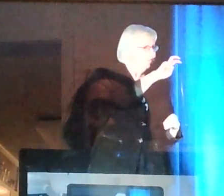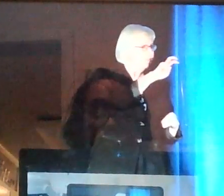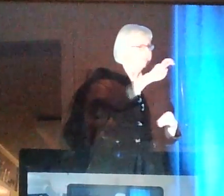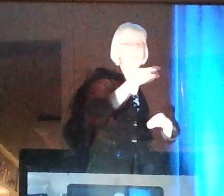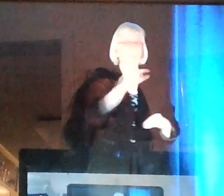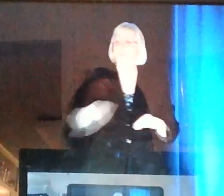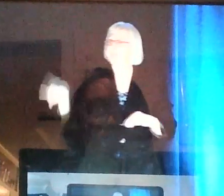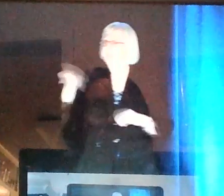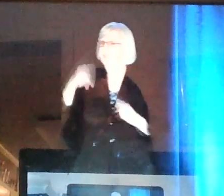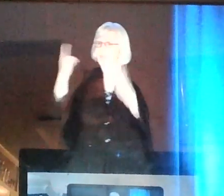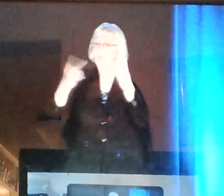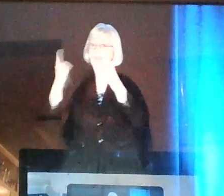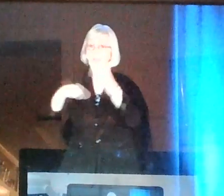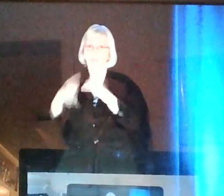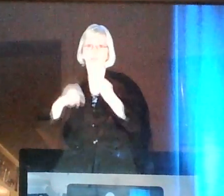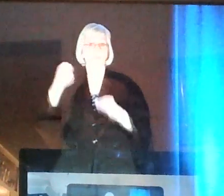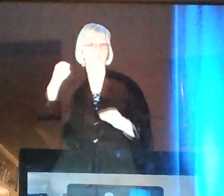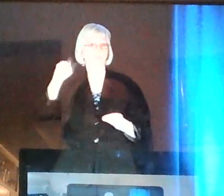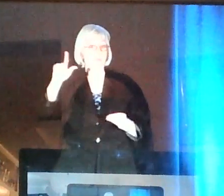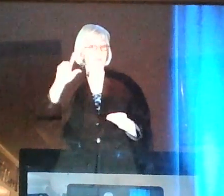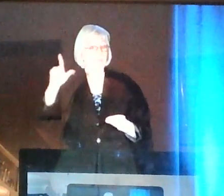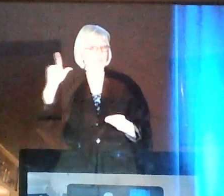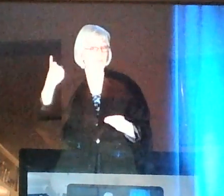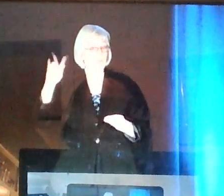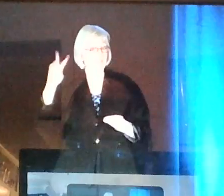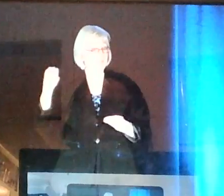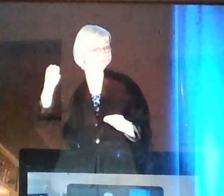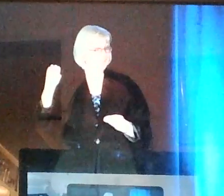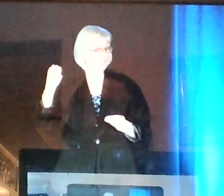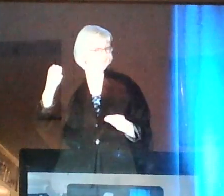world, traveling. And you may be thinking